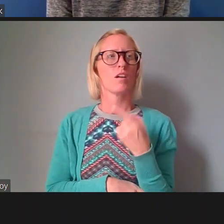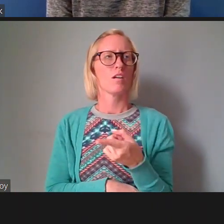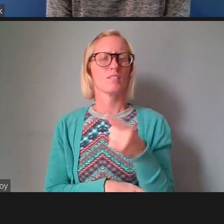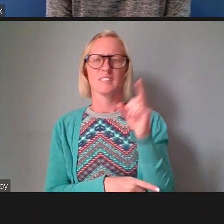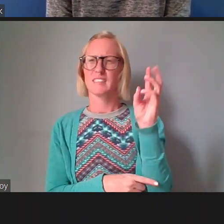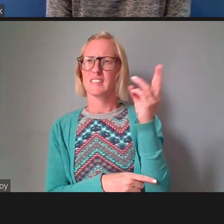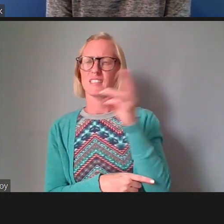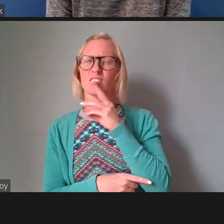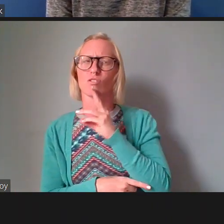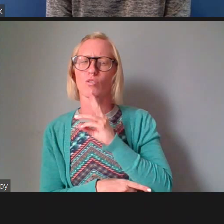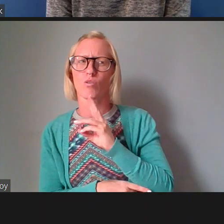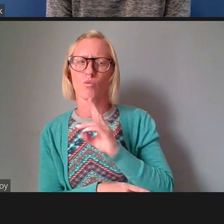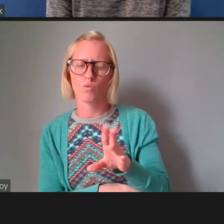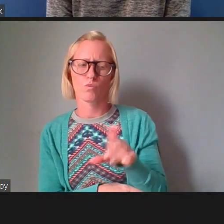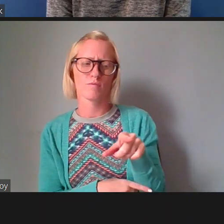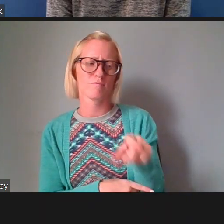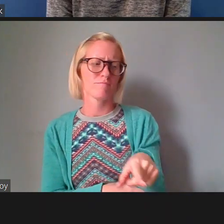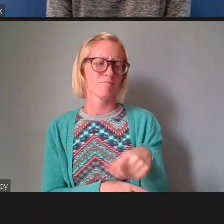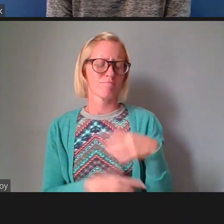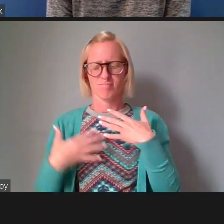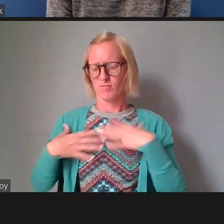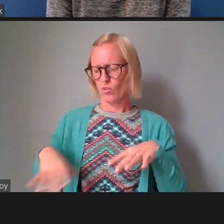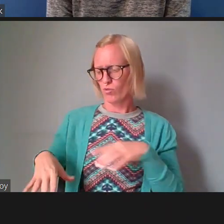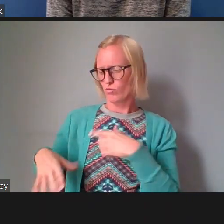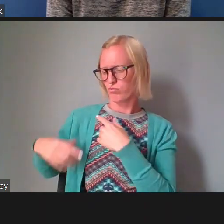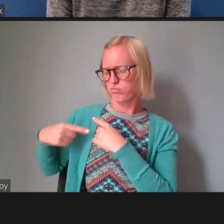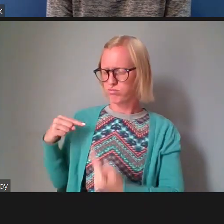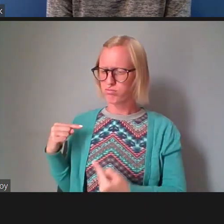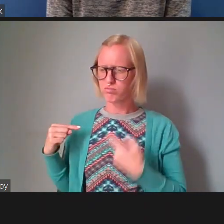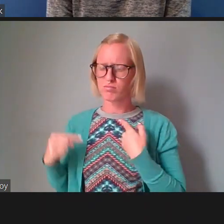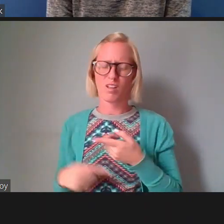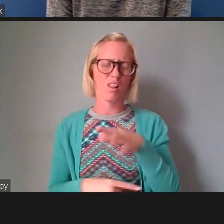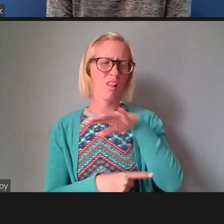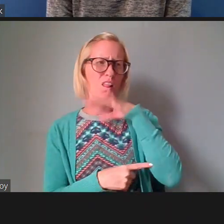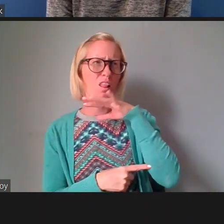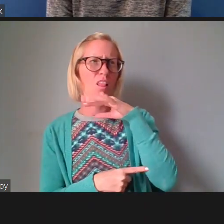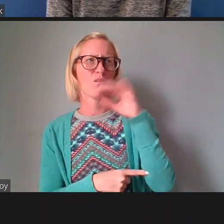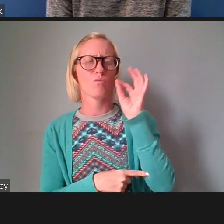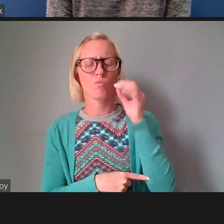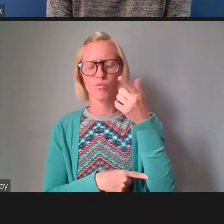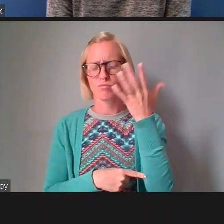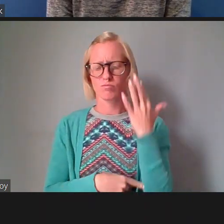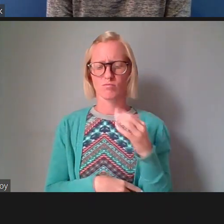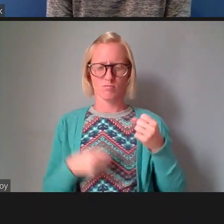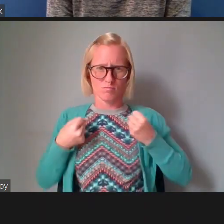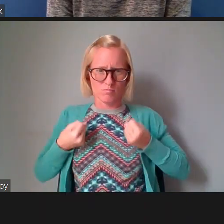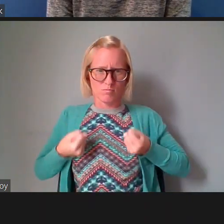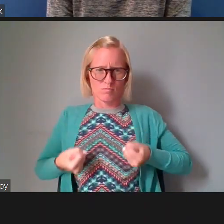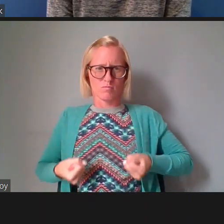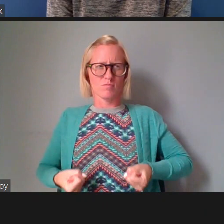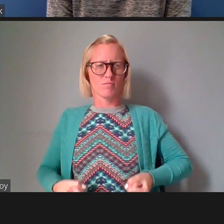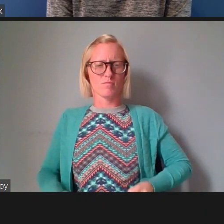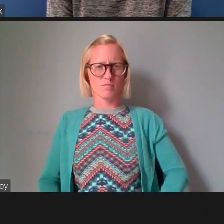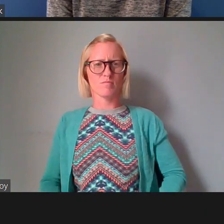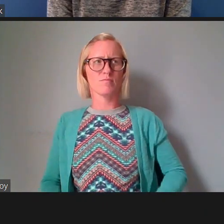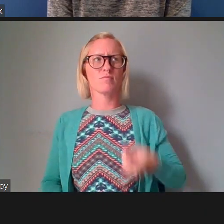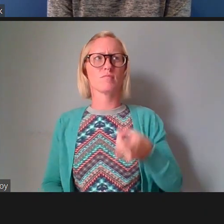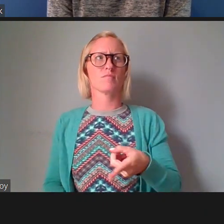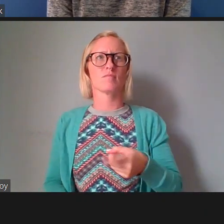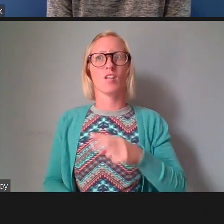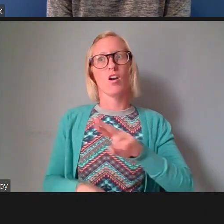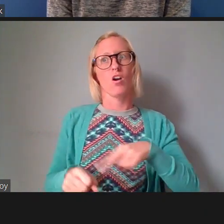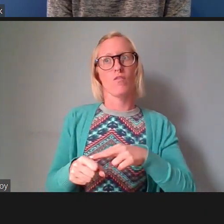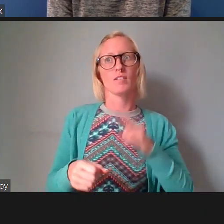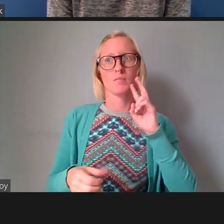clothes torn, his face covered with a sticky mess of fruit. His trousers had been lowered for an obvious purpose and had only been pulled